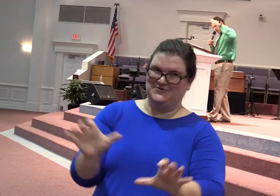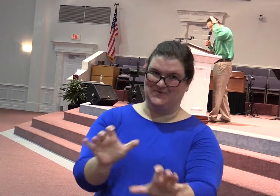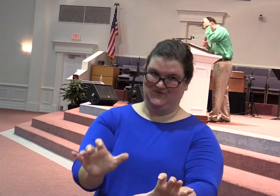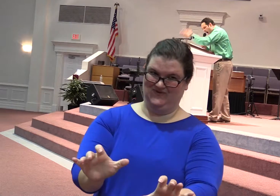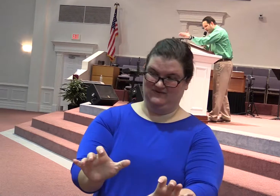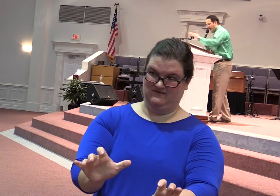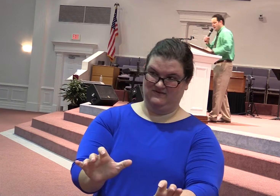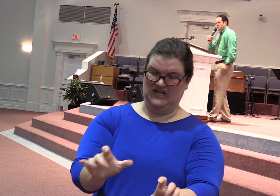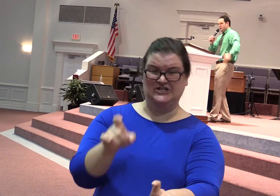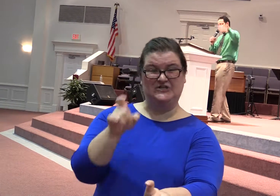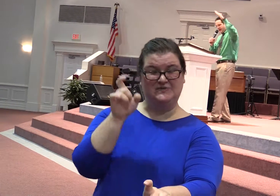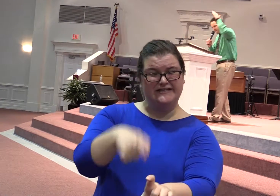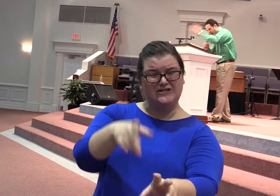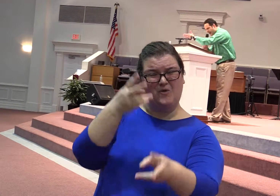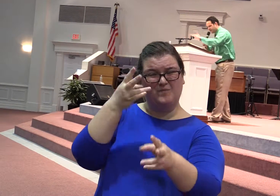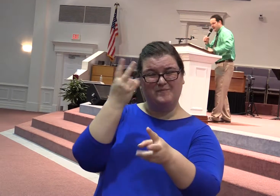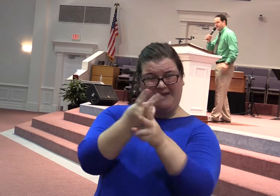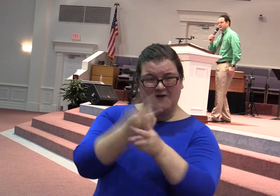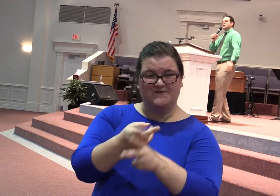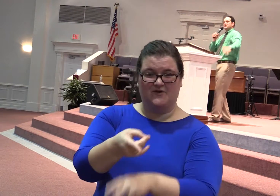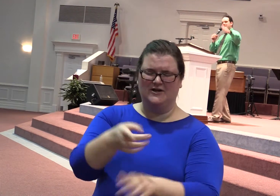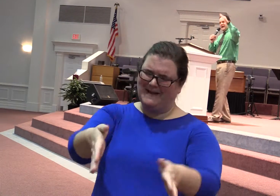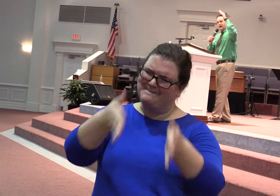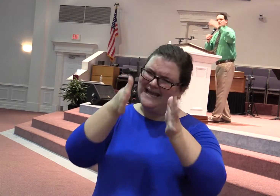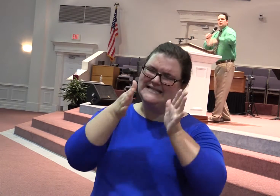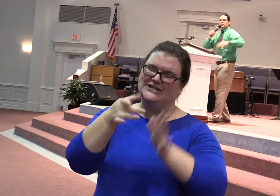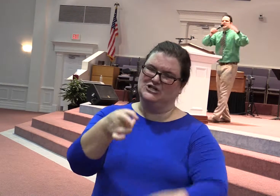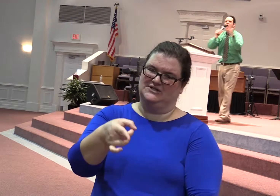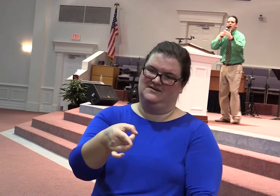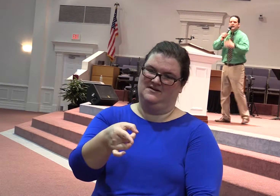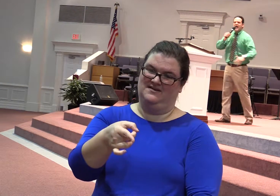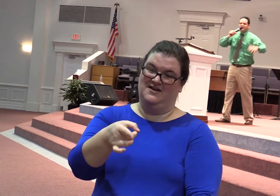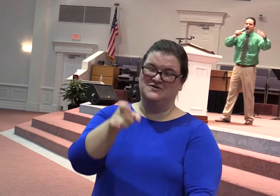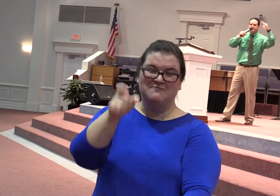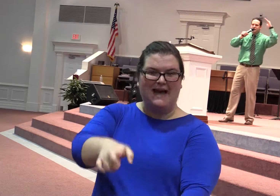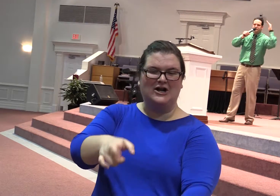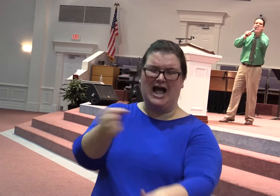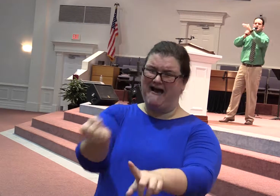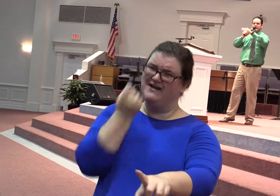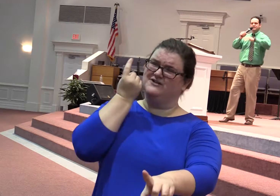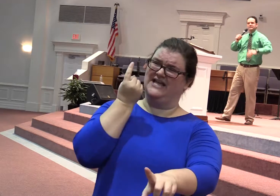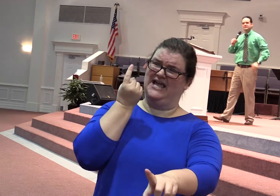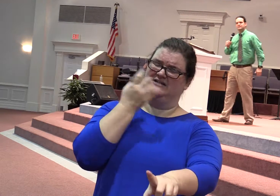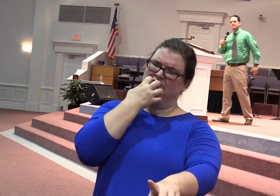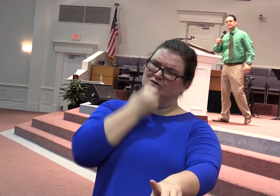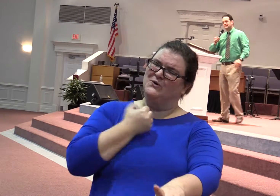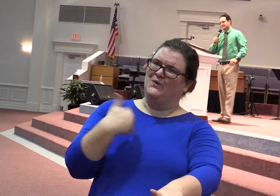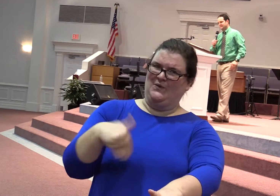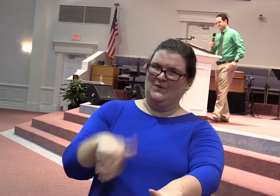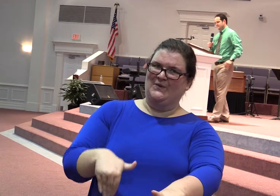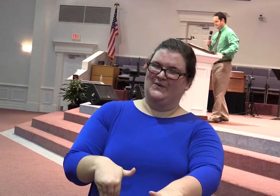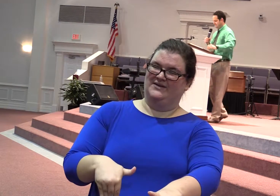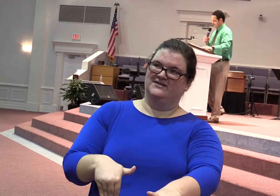And you better watch out. You better pay attention. You better regard it as something sacred.